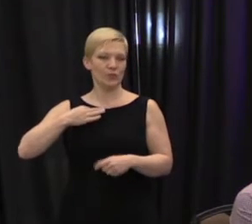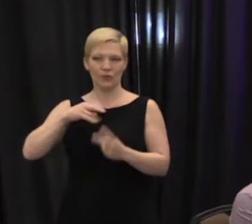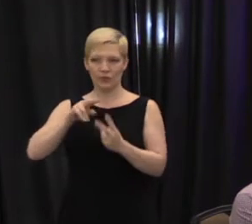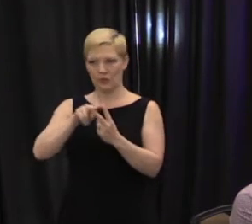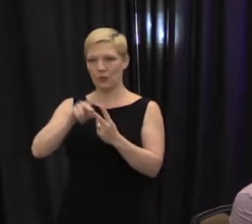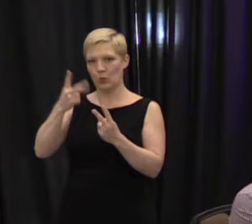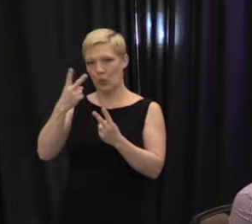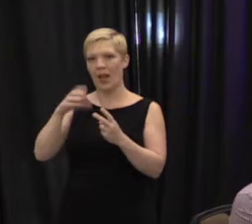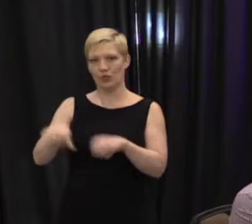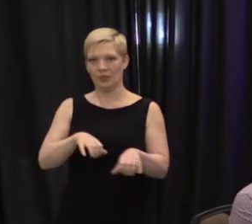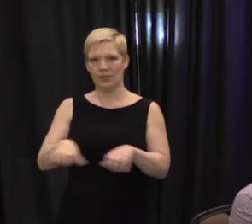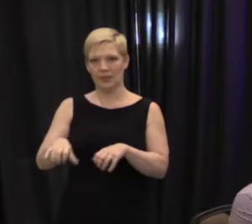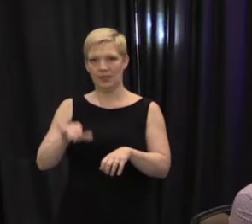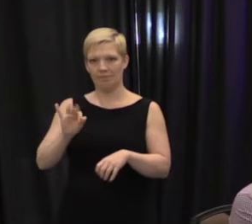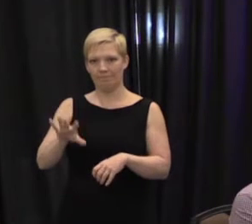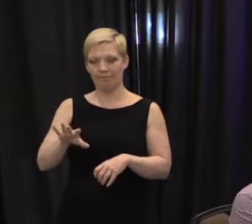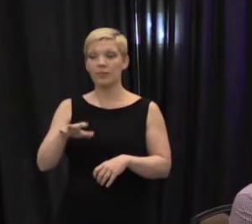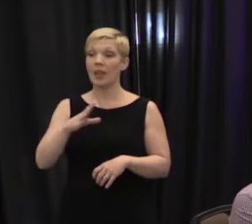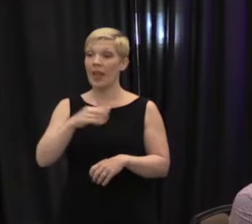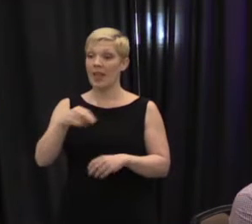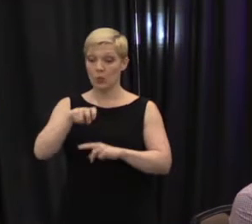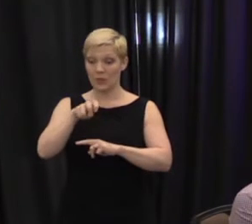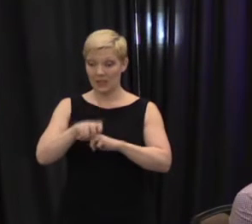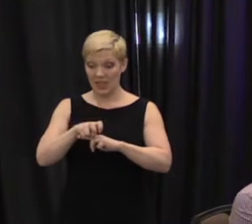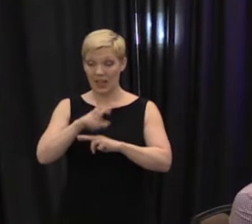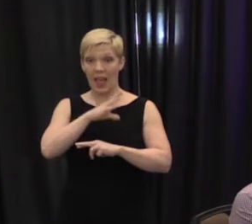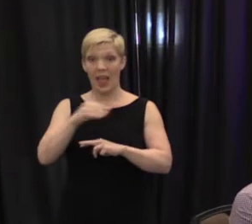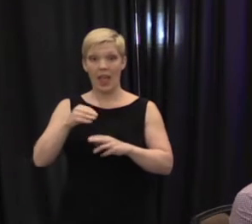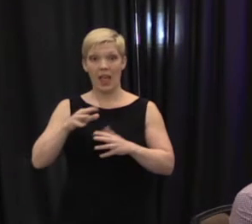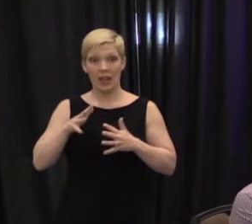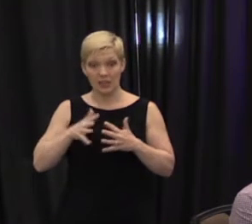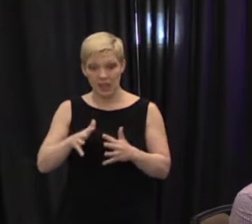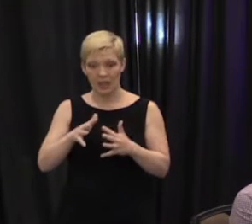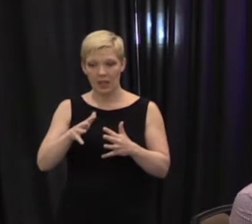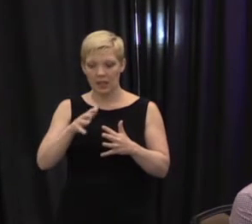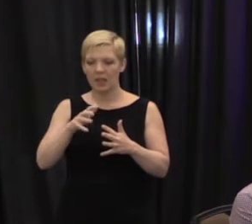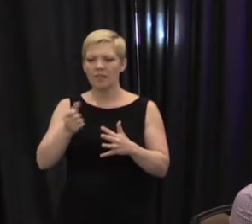It's to sit in the anxiety of not being able to do anything. It's to grieve for a minute.